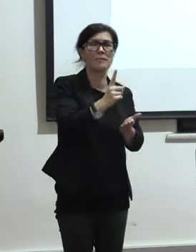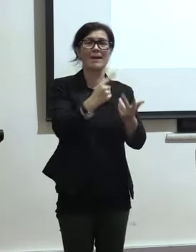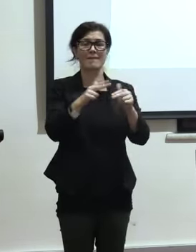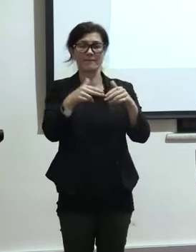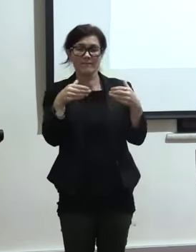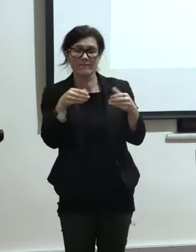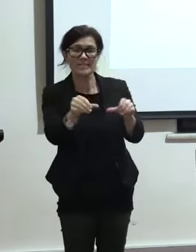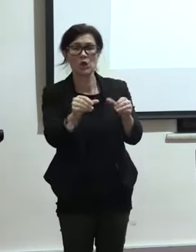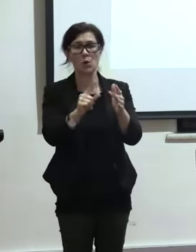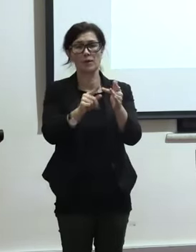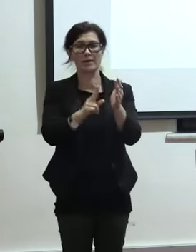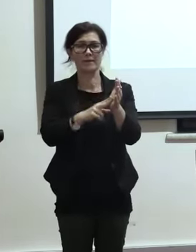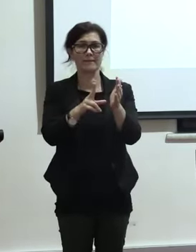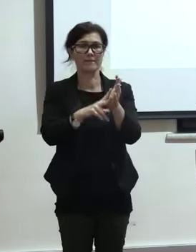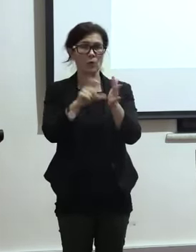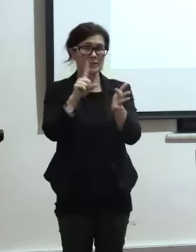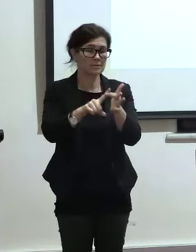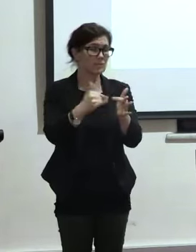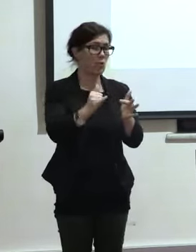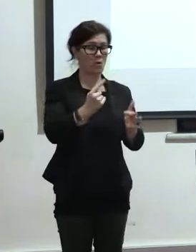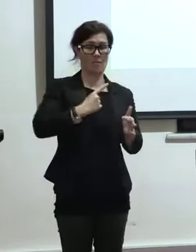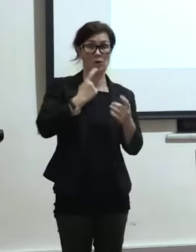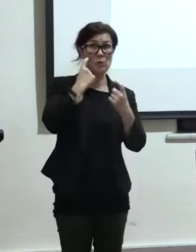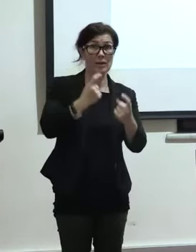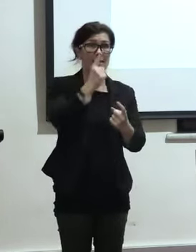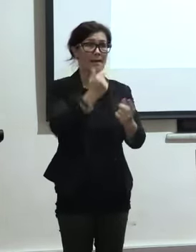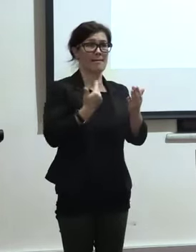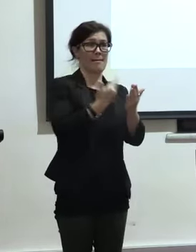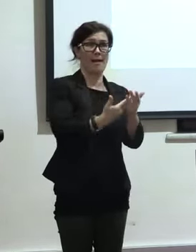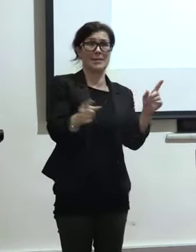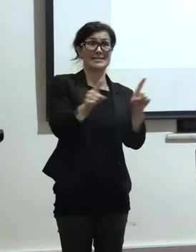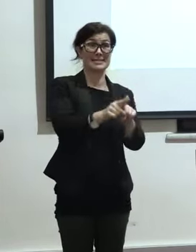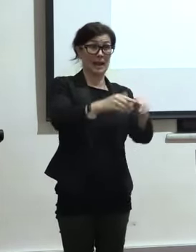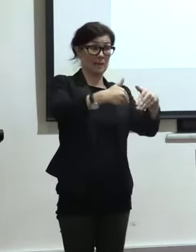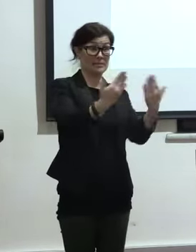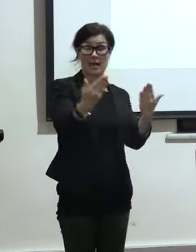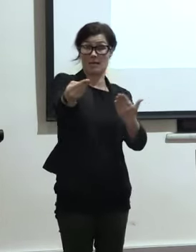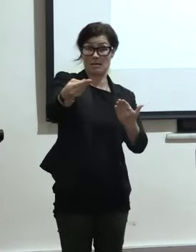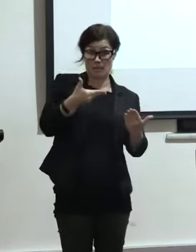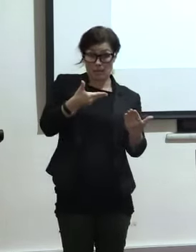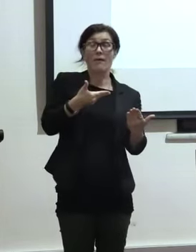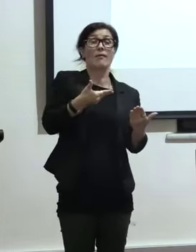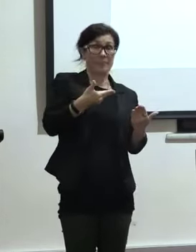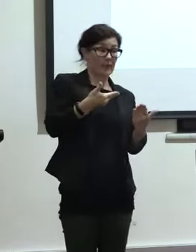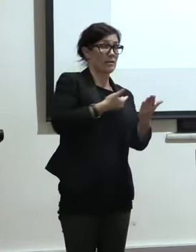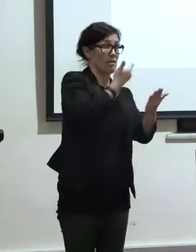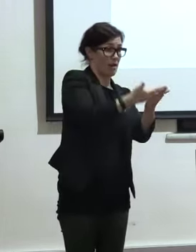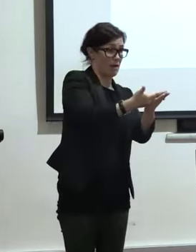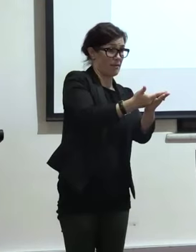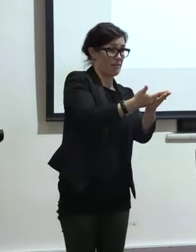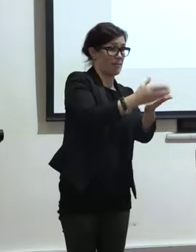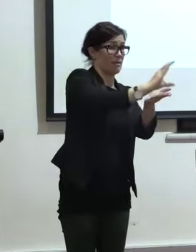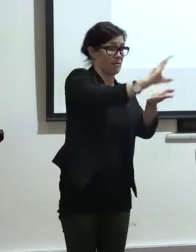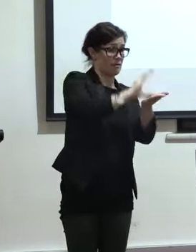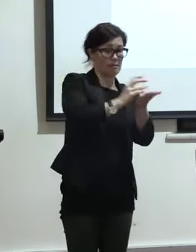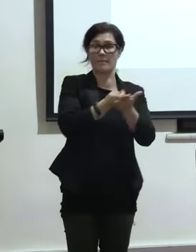physiotherapy invoice or personal care, you can claim it as soon as you got the invoice. and then you can pay after you've got the funds